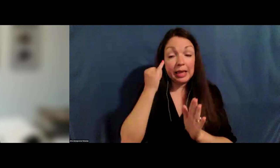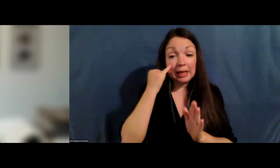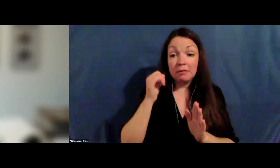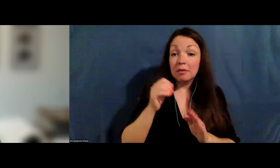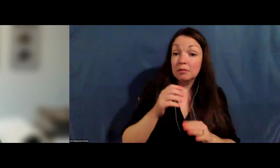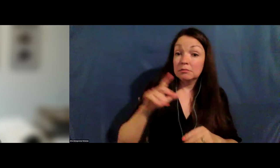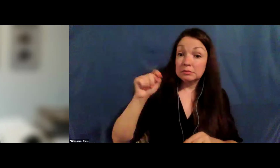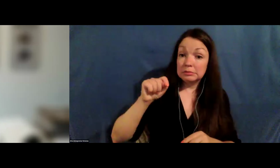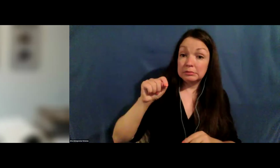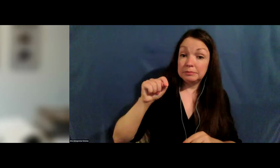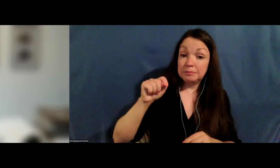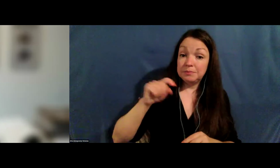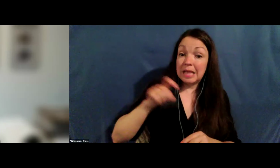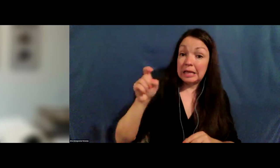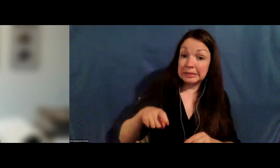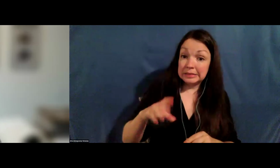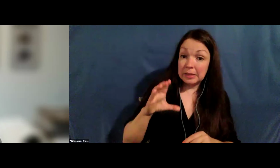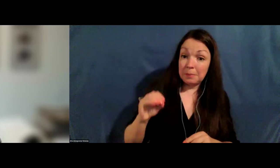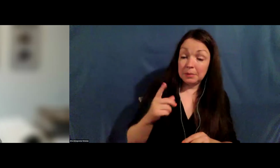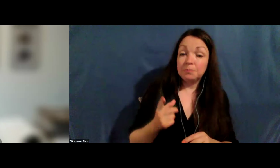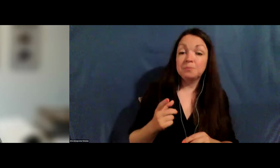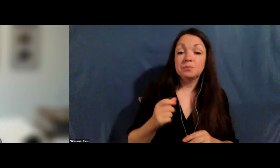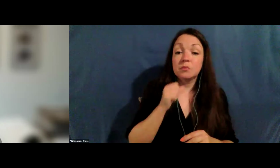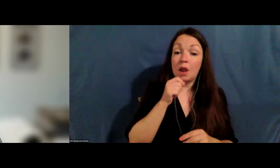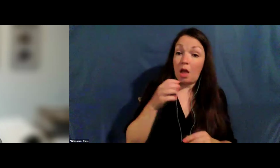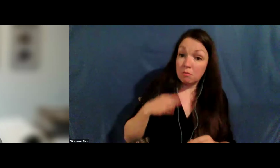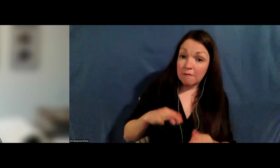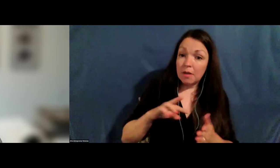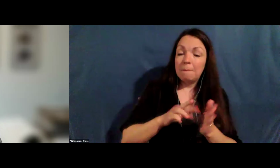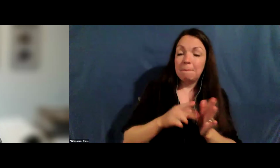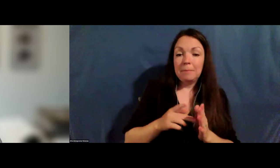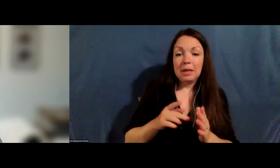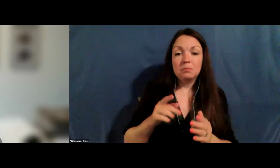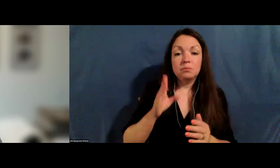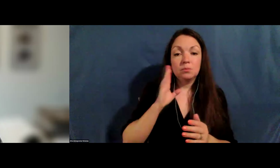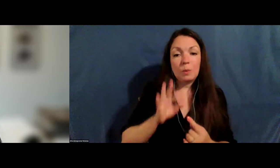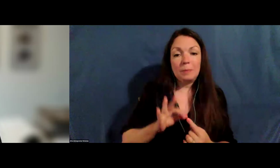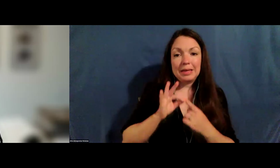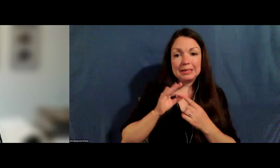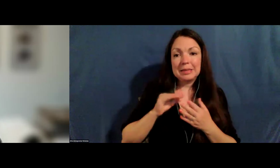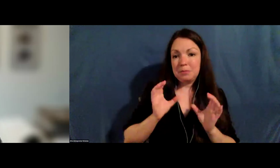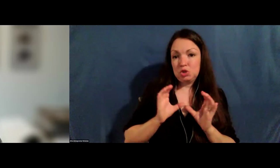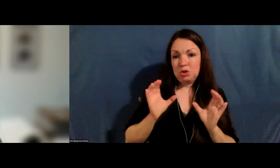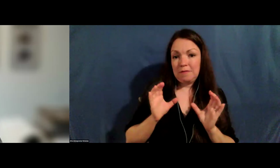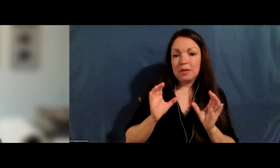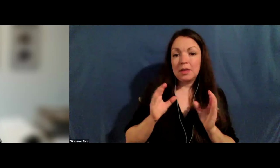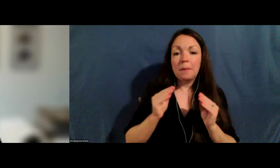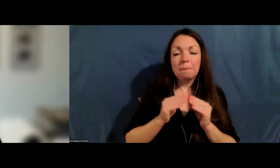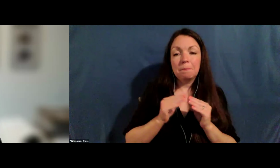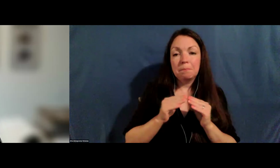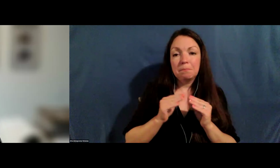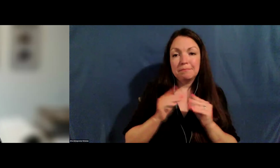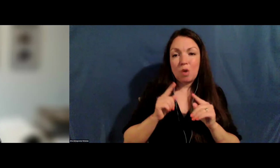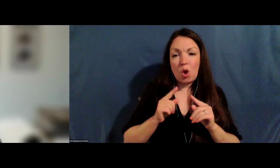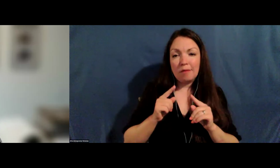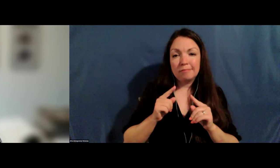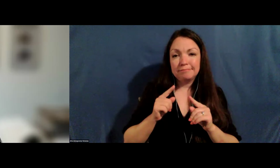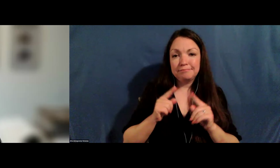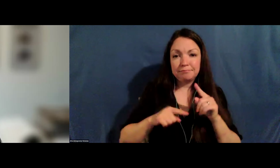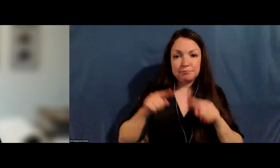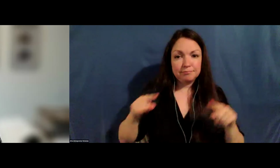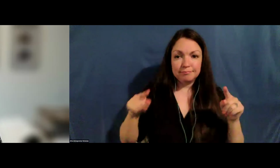the fact that you were a not-for-profit would certainly entitle you immediately to an exemption certificate, and it has a little broader application. But it's